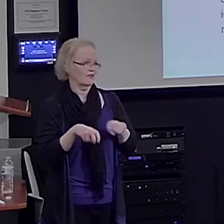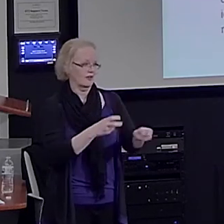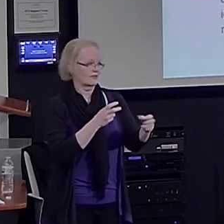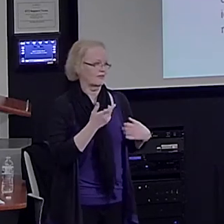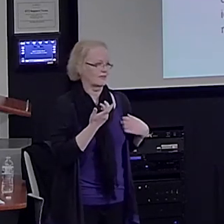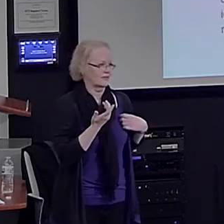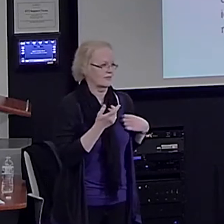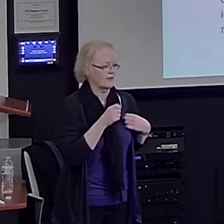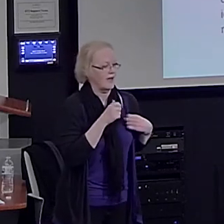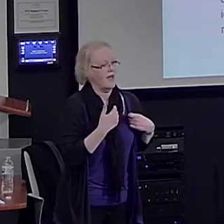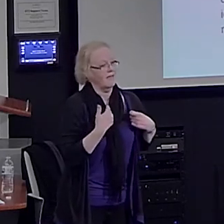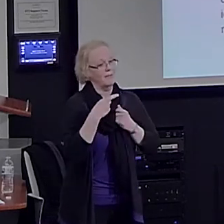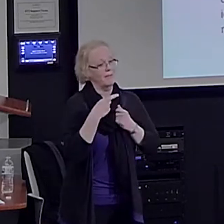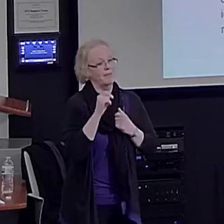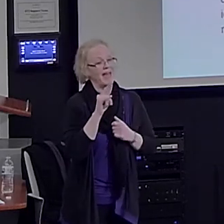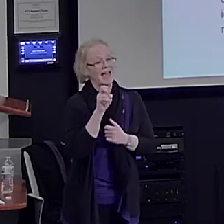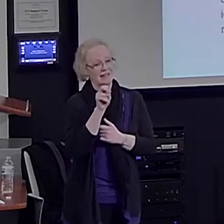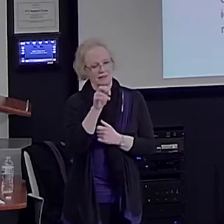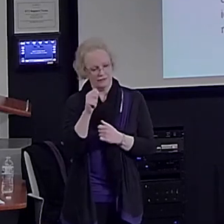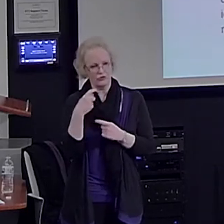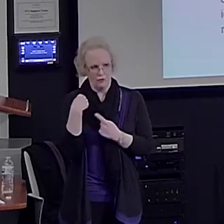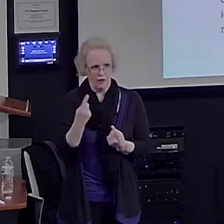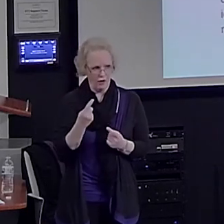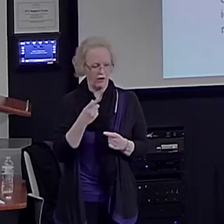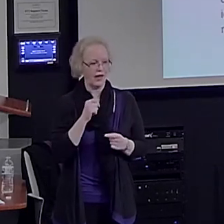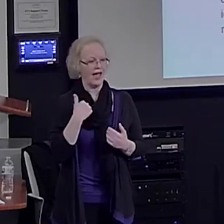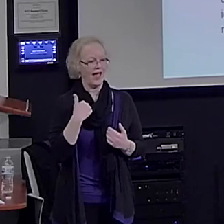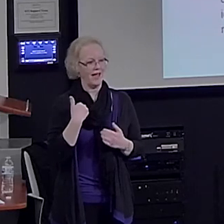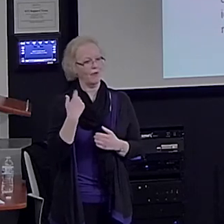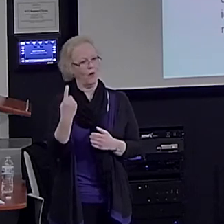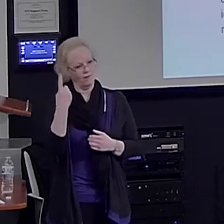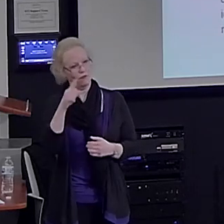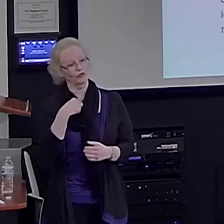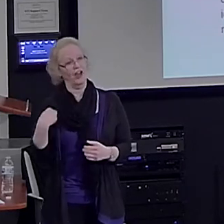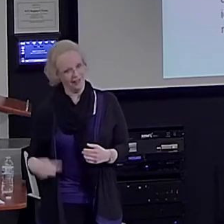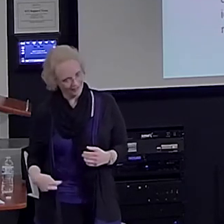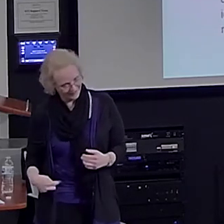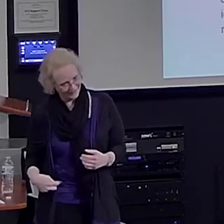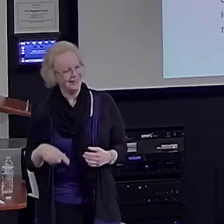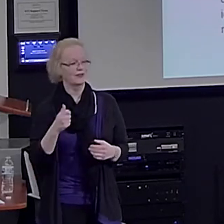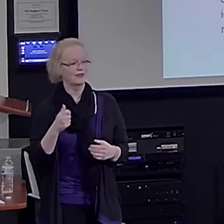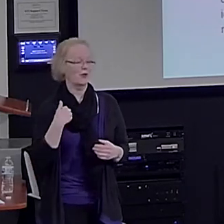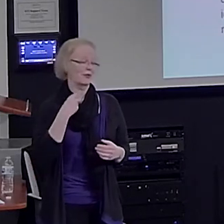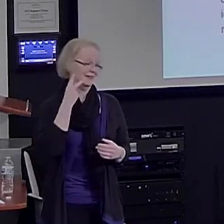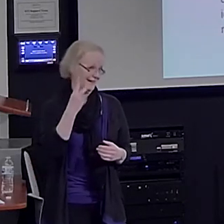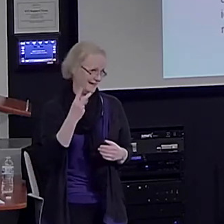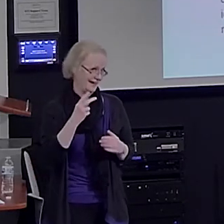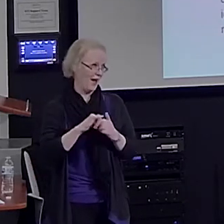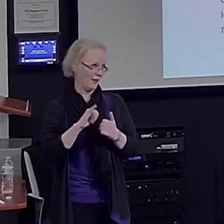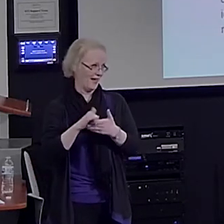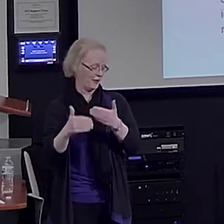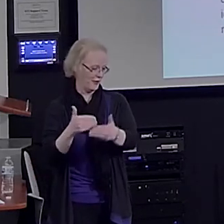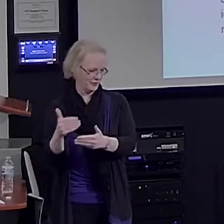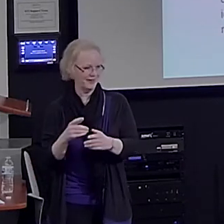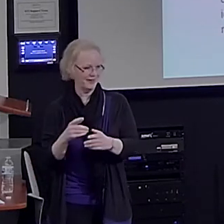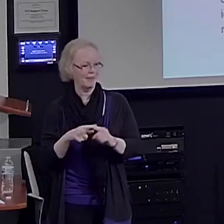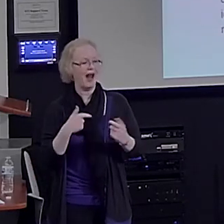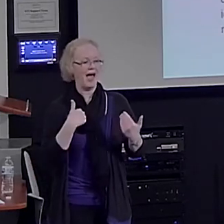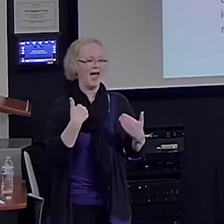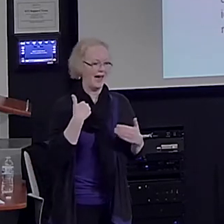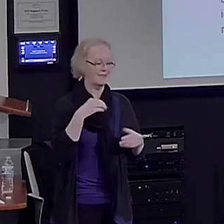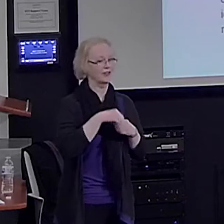this so and as i was saying this afternoon i have one for china so we'll see how that goes but i have it in